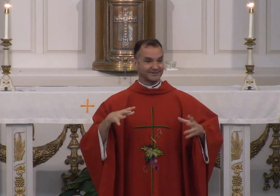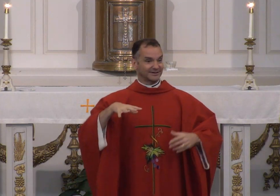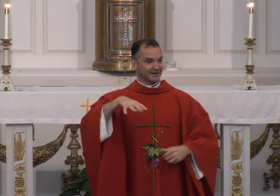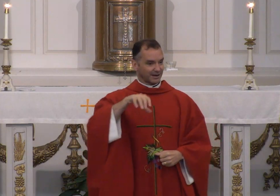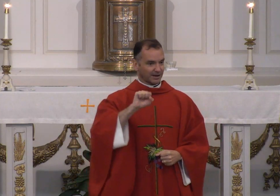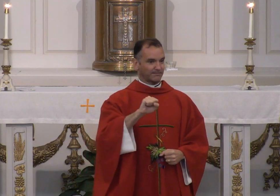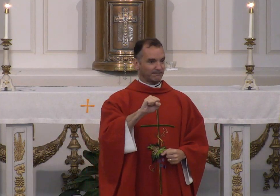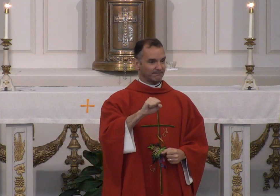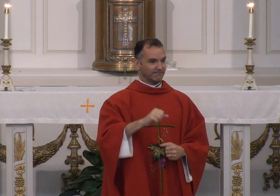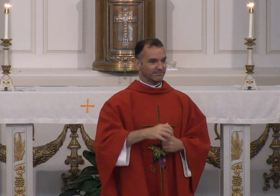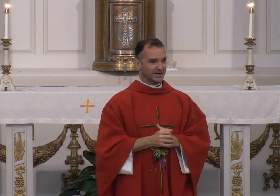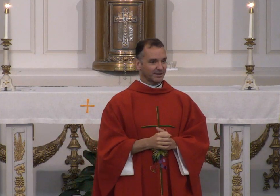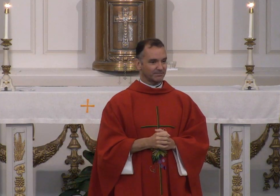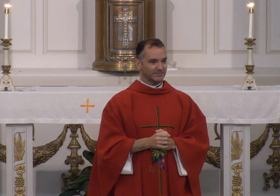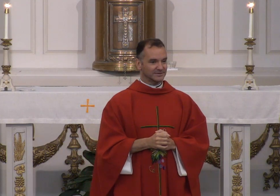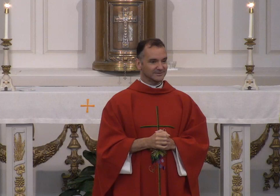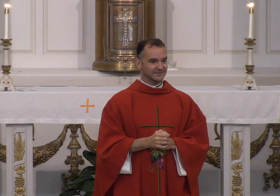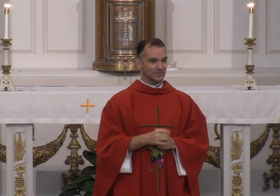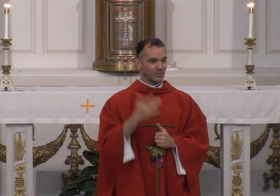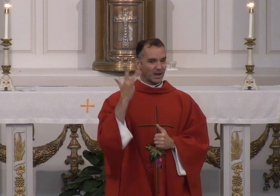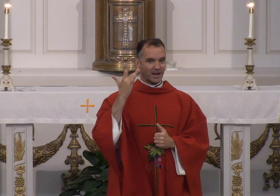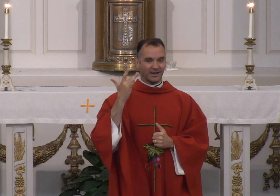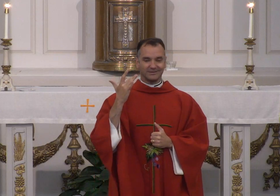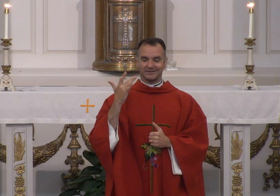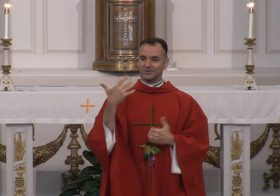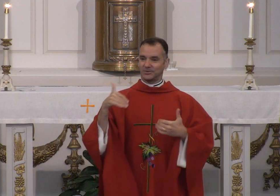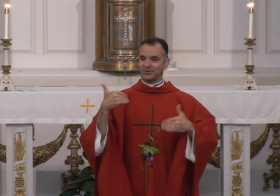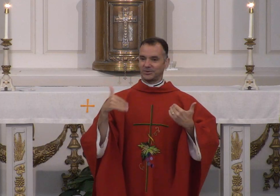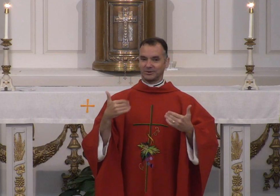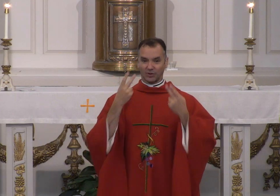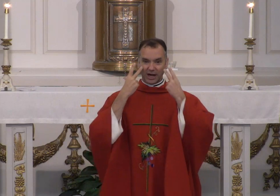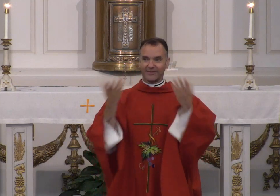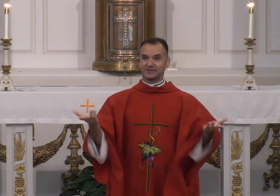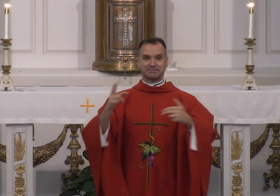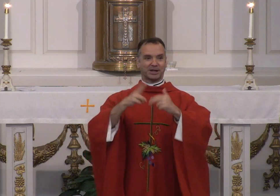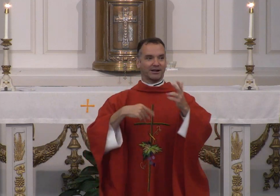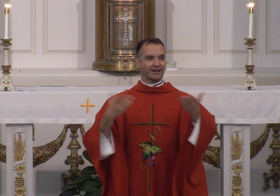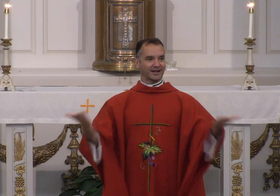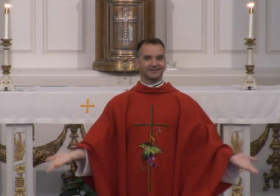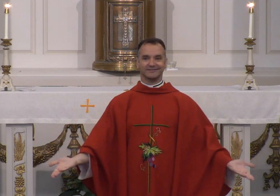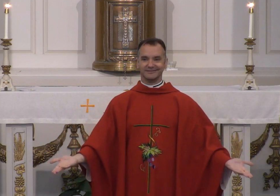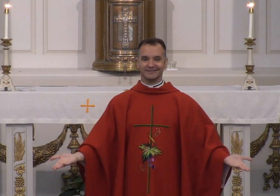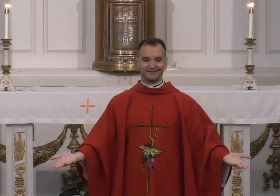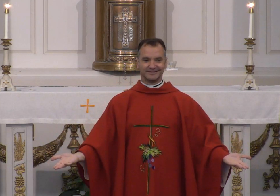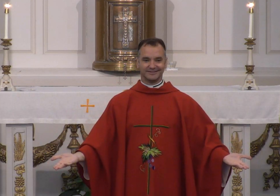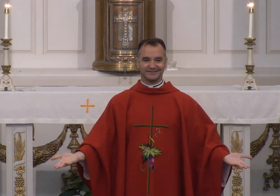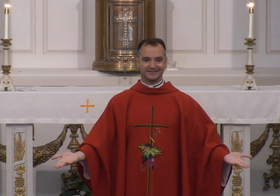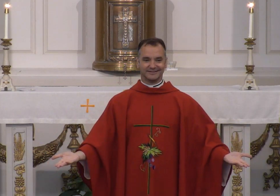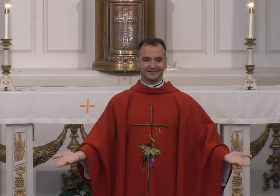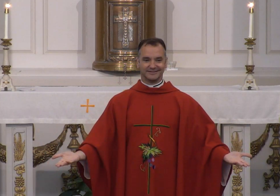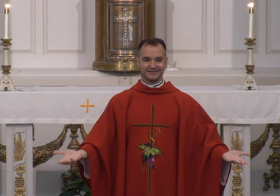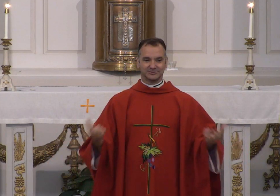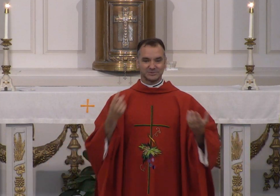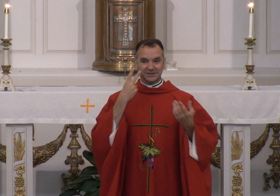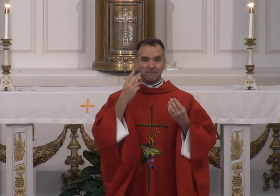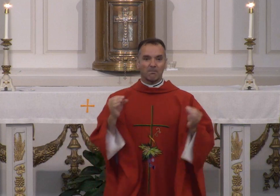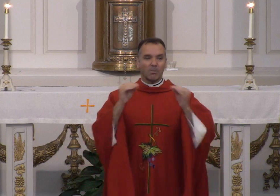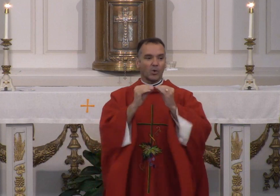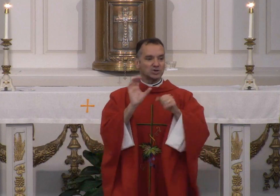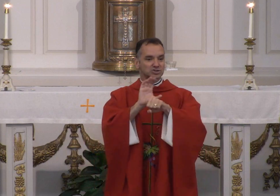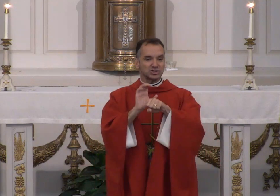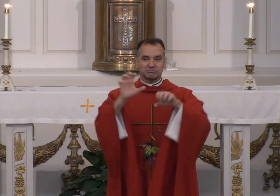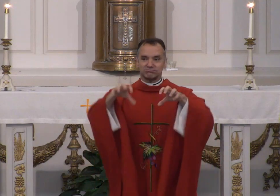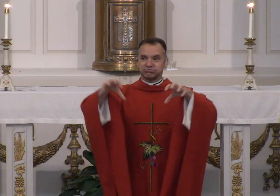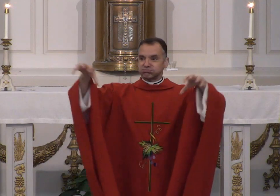the beginning of the early church and the church that continues to today. Look around you and see, here we are